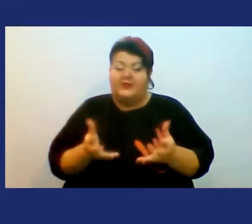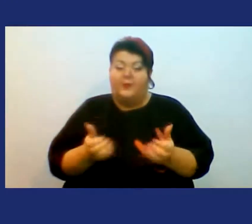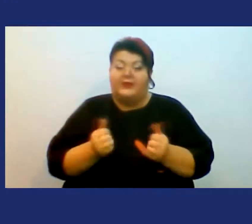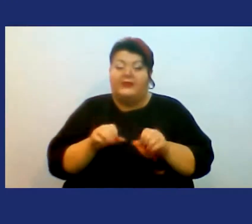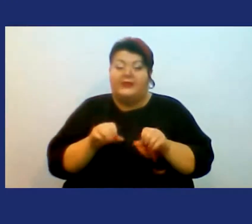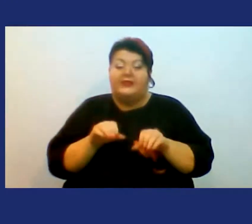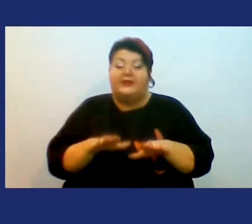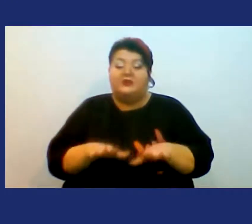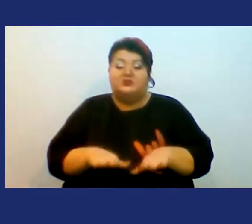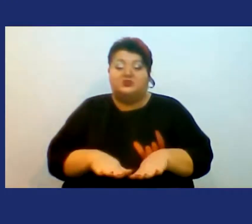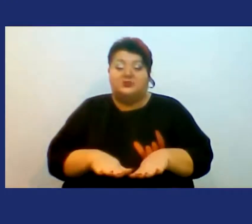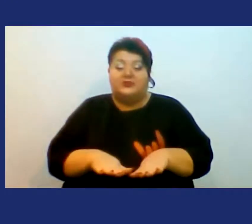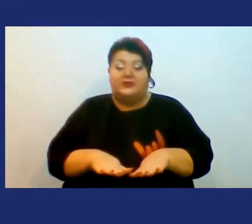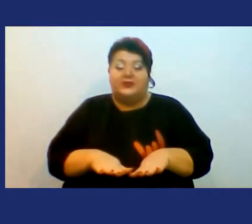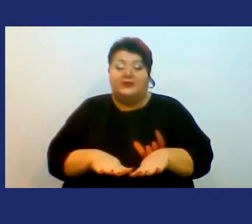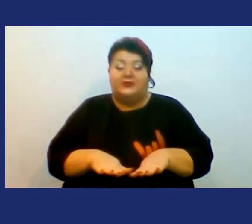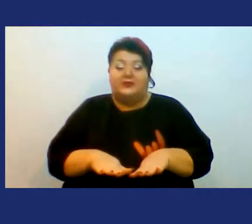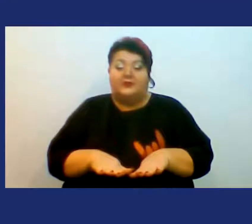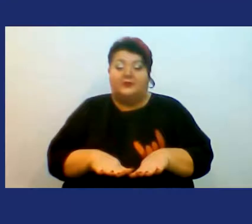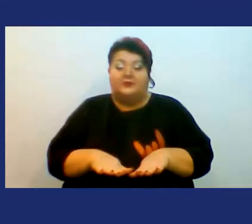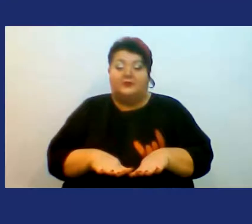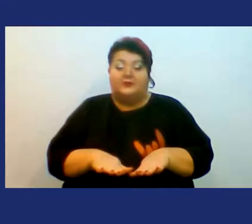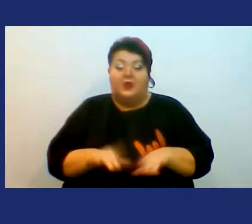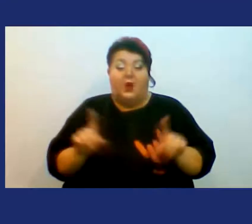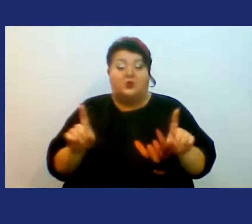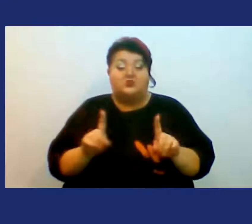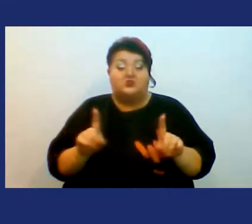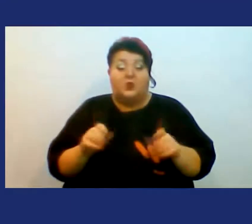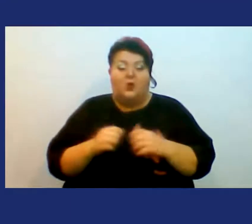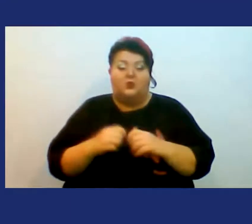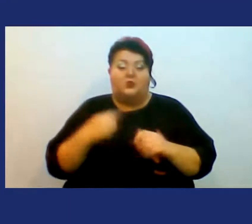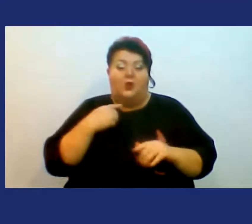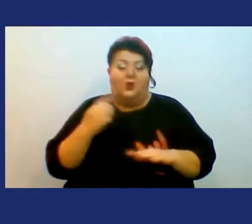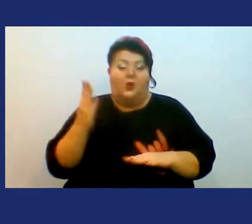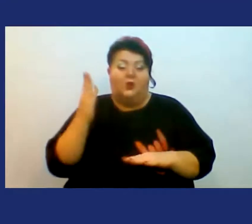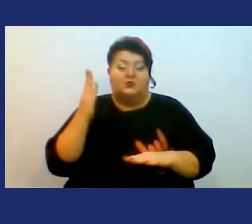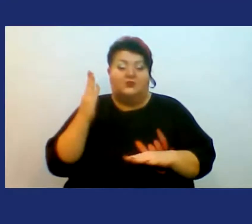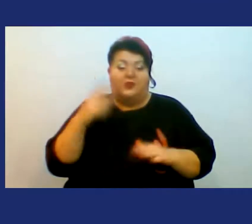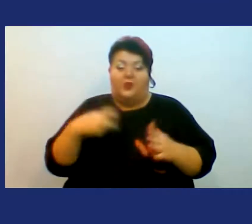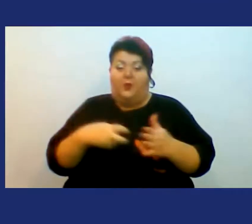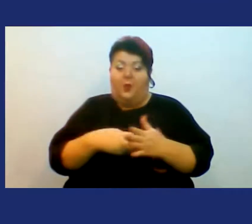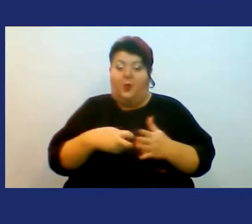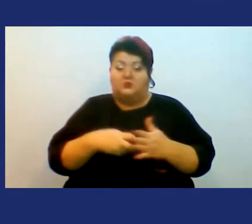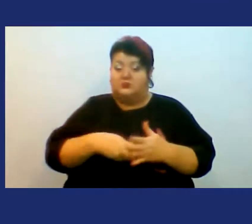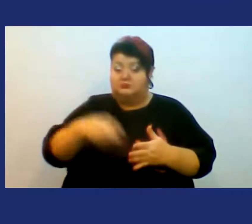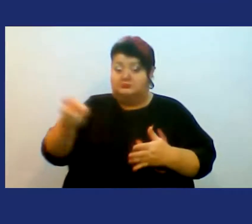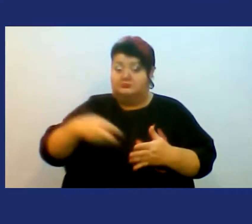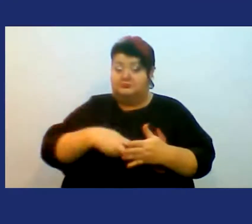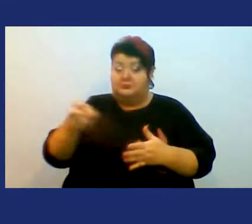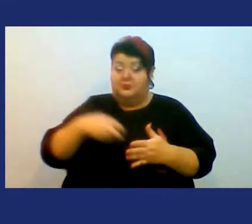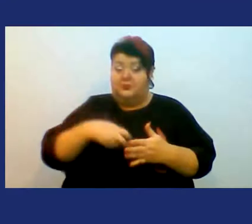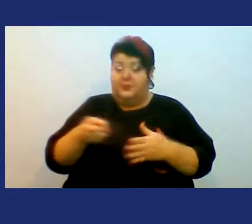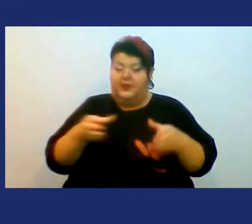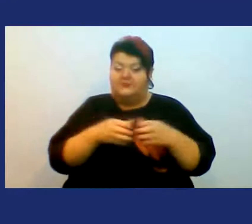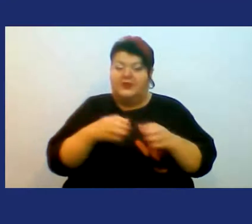Election Day, 12 days in the case of North Carolina. But this also gives rise to concern